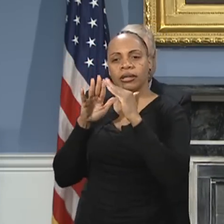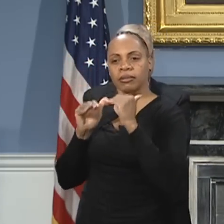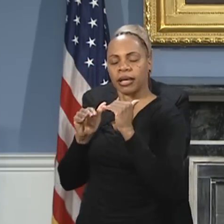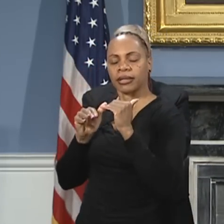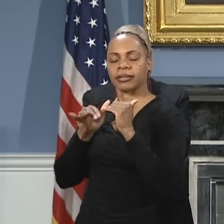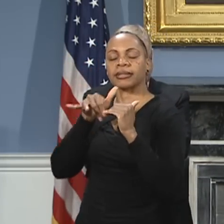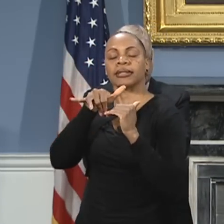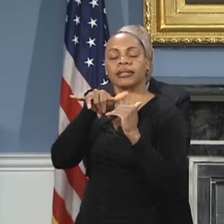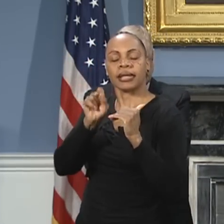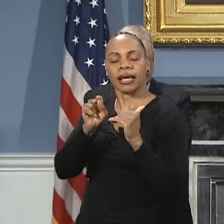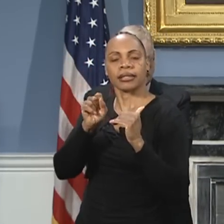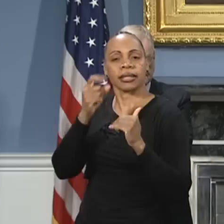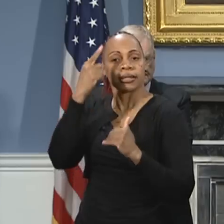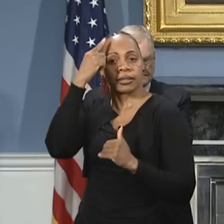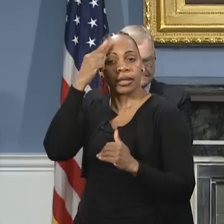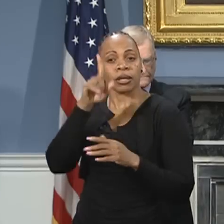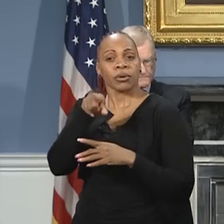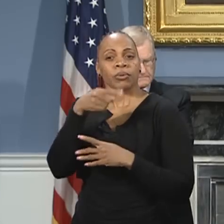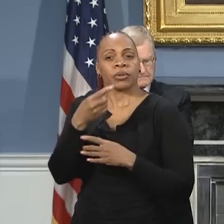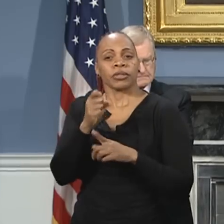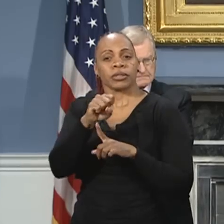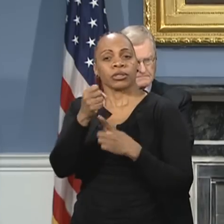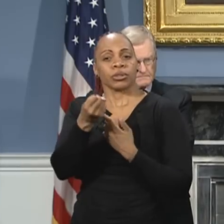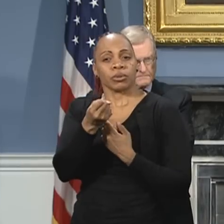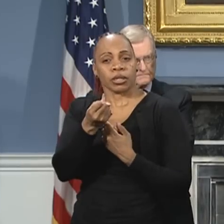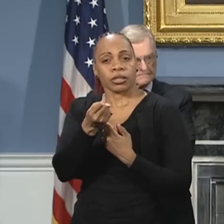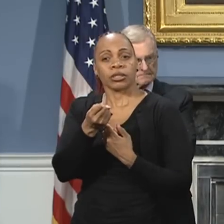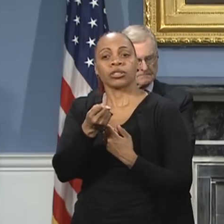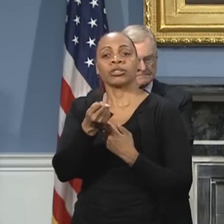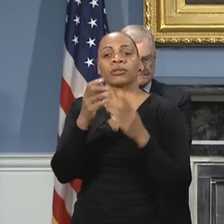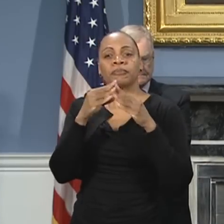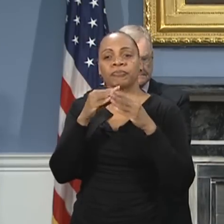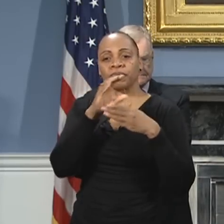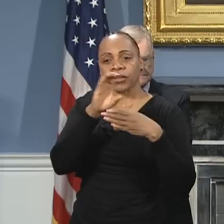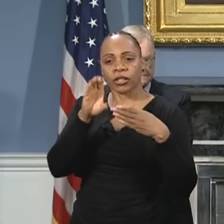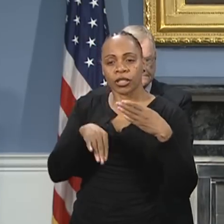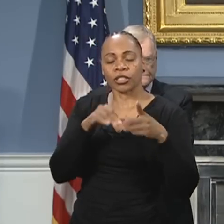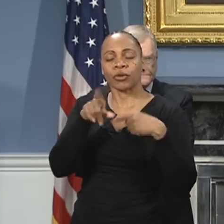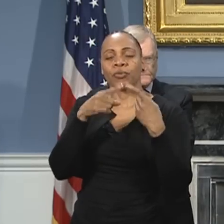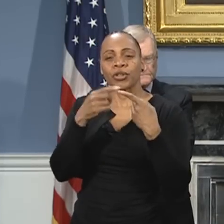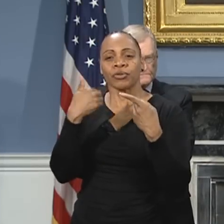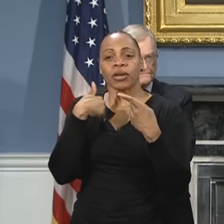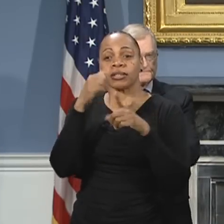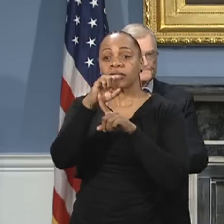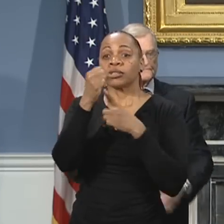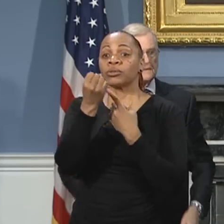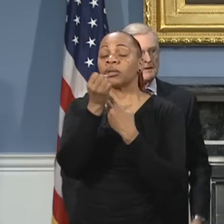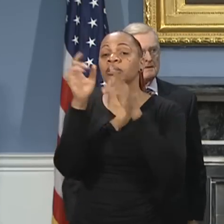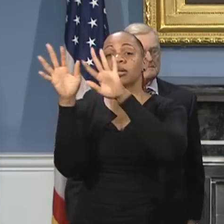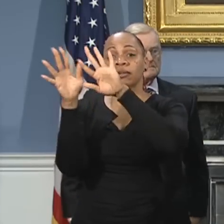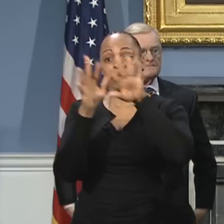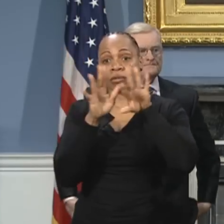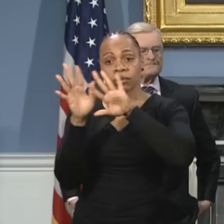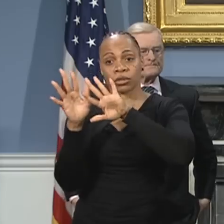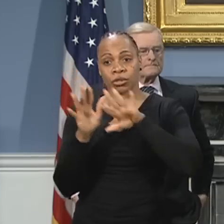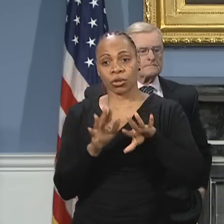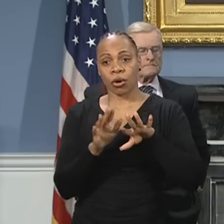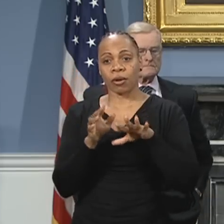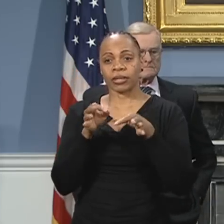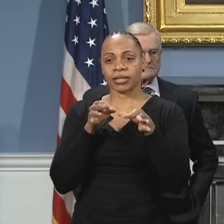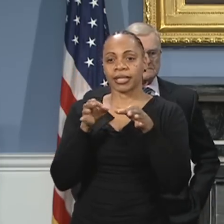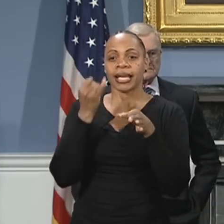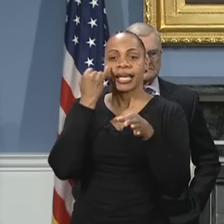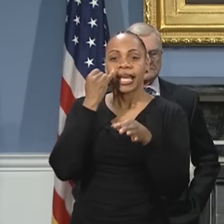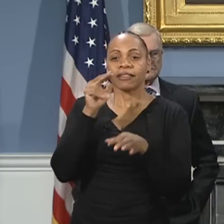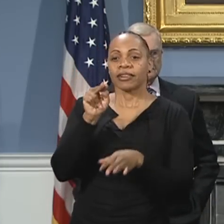think one of the things we concluded is that when you have unpredictable dynamics with a storm, by definition, that if National Weather Service